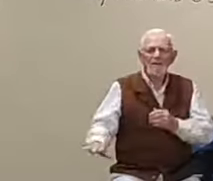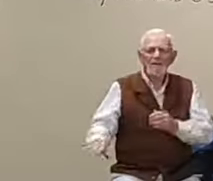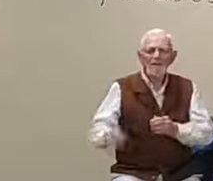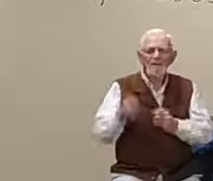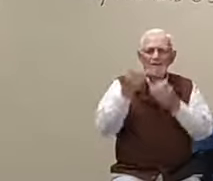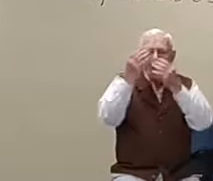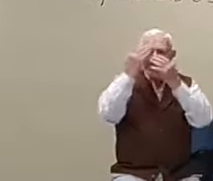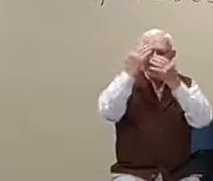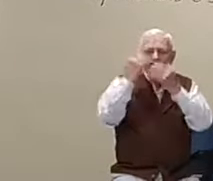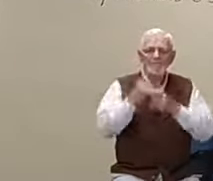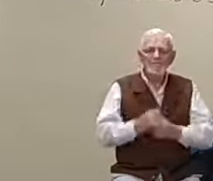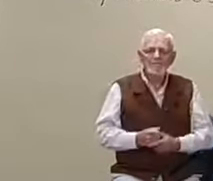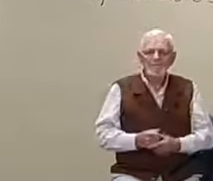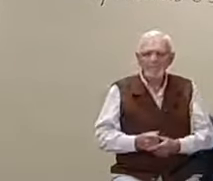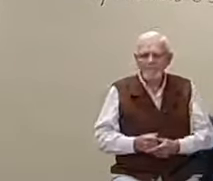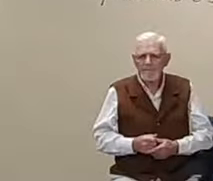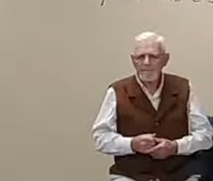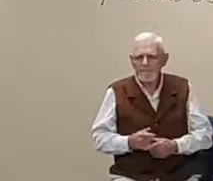the knowledge.